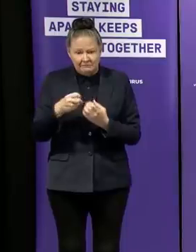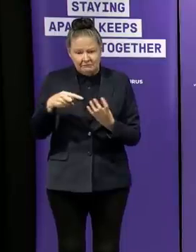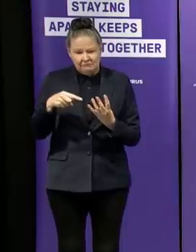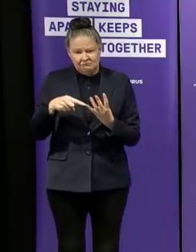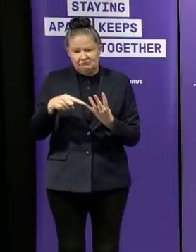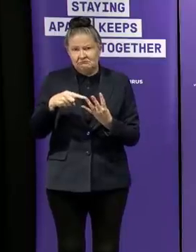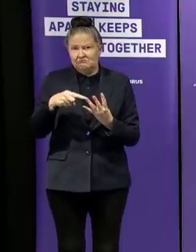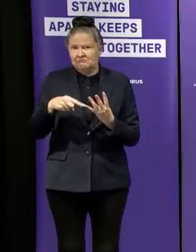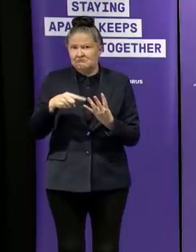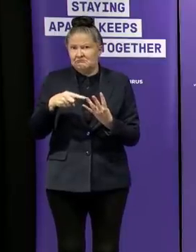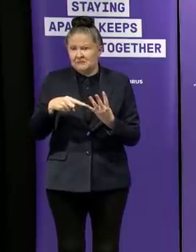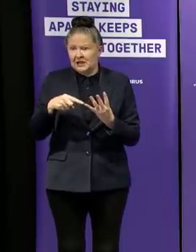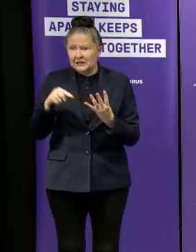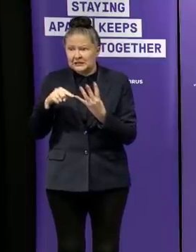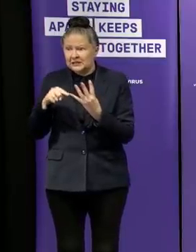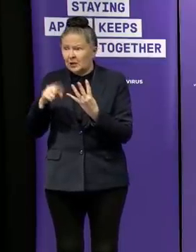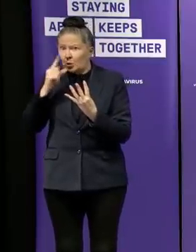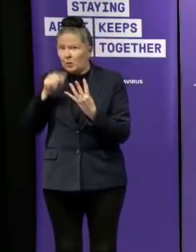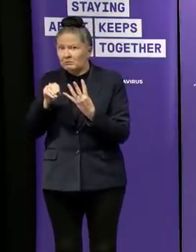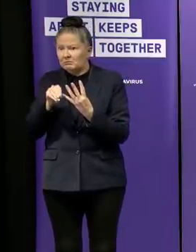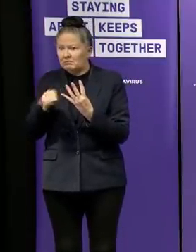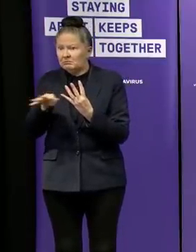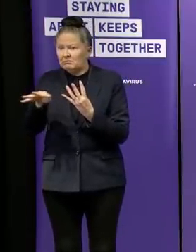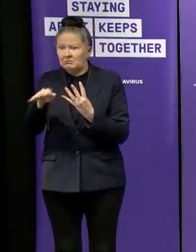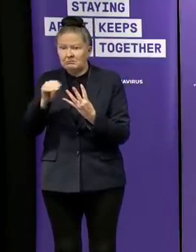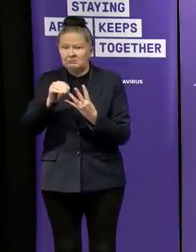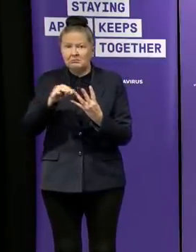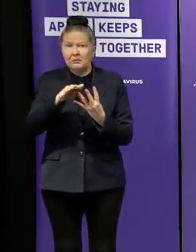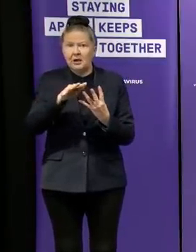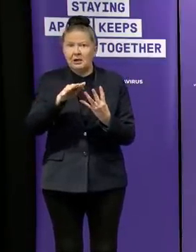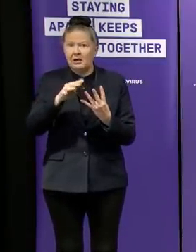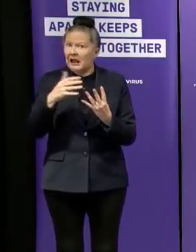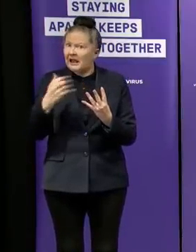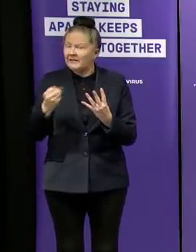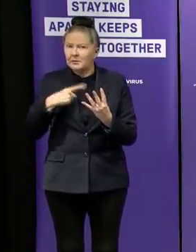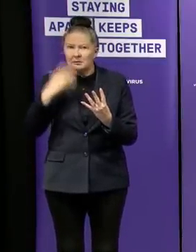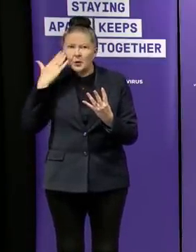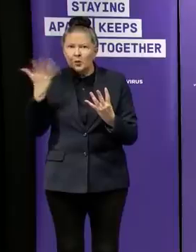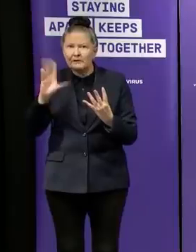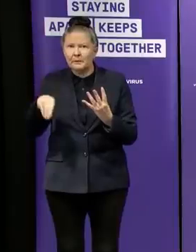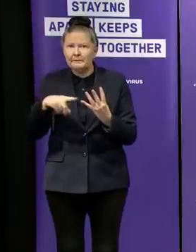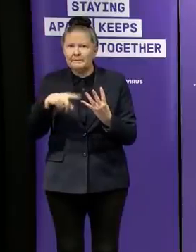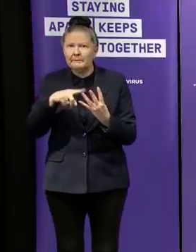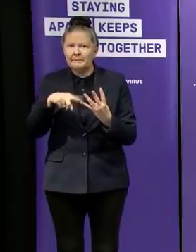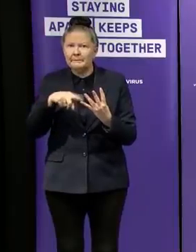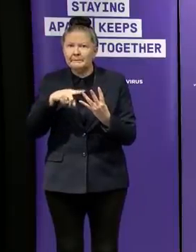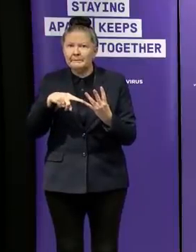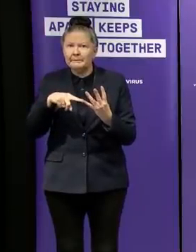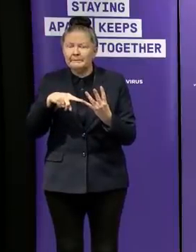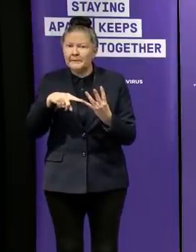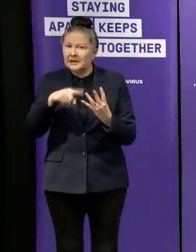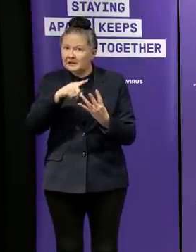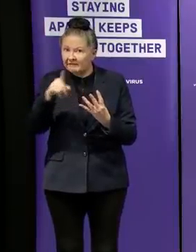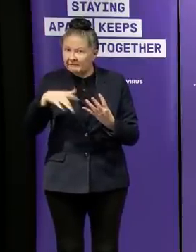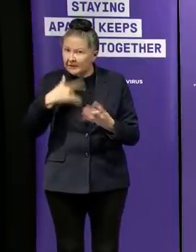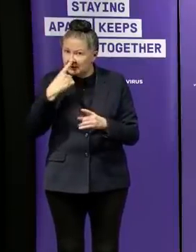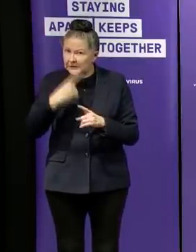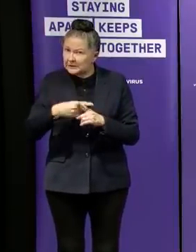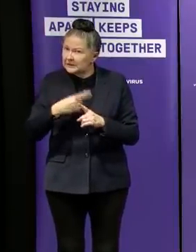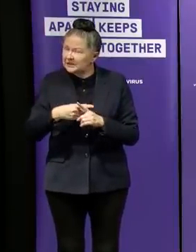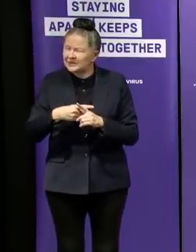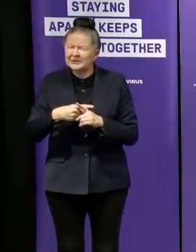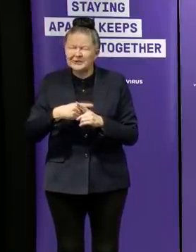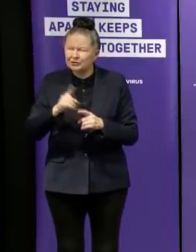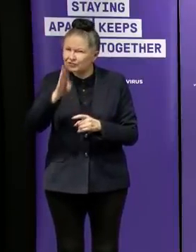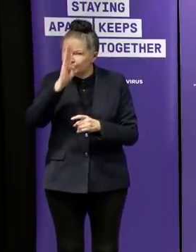individual, potentially chains of transmission in those areas. And again, people with any symptoms at all should get tested straight